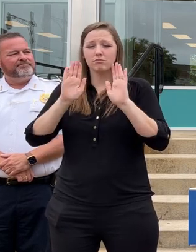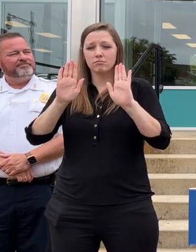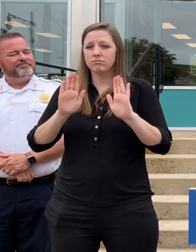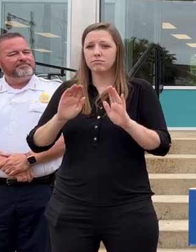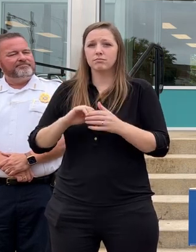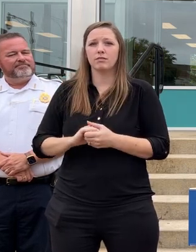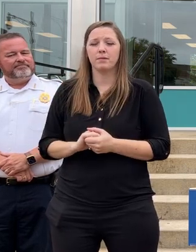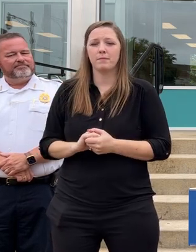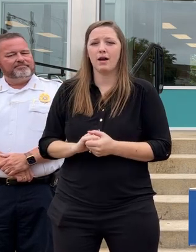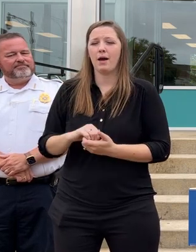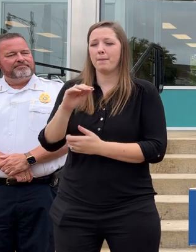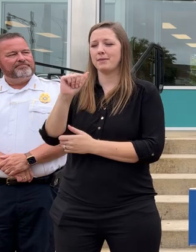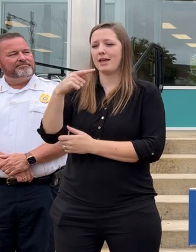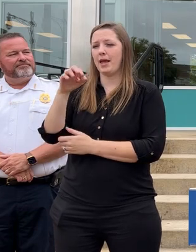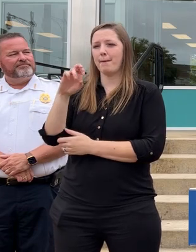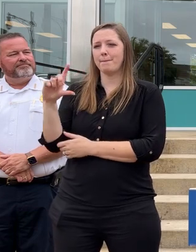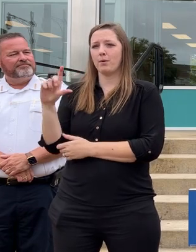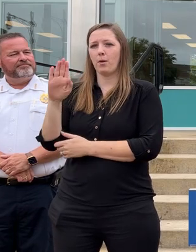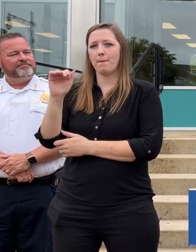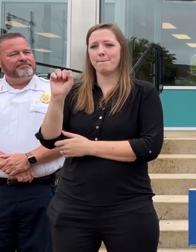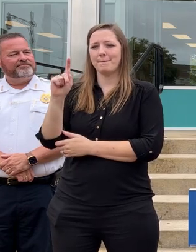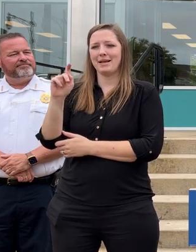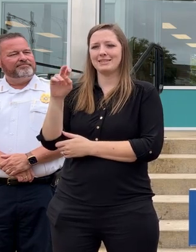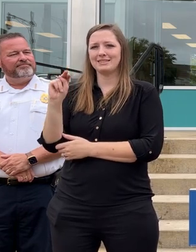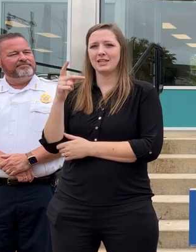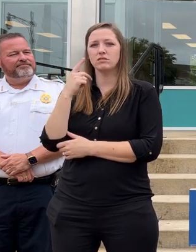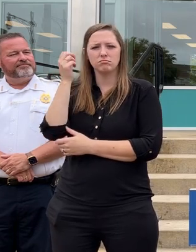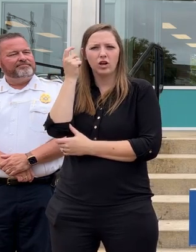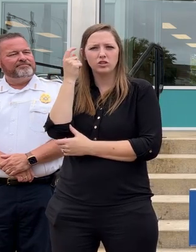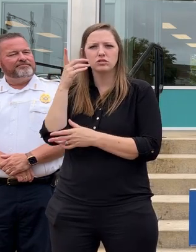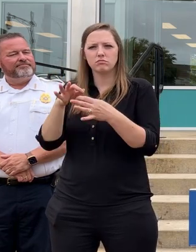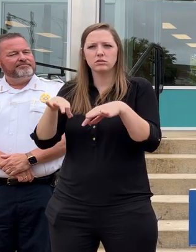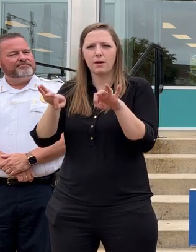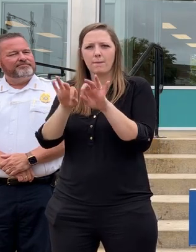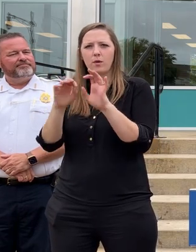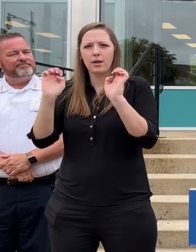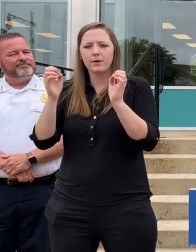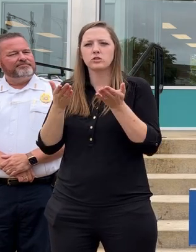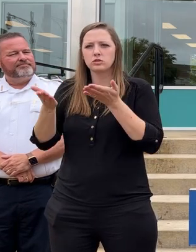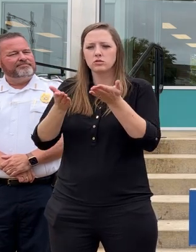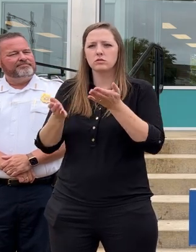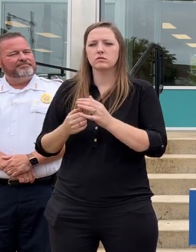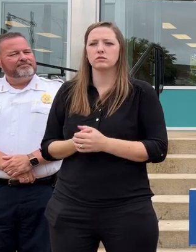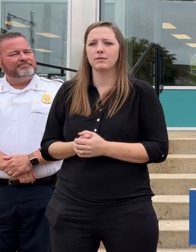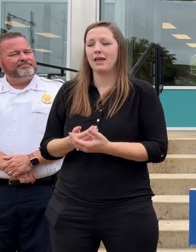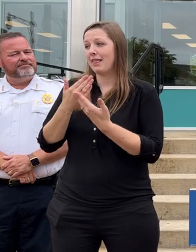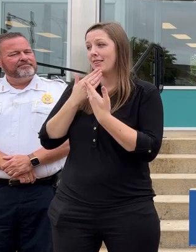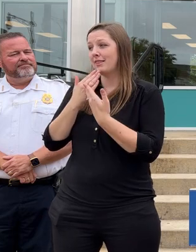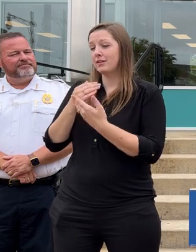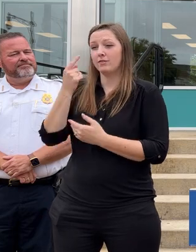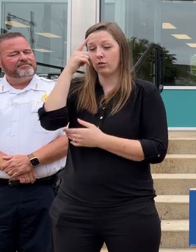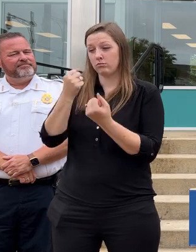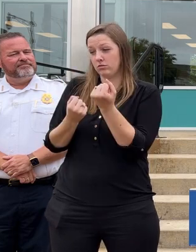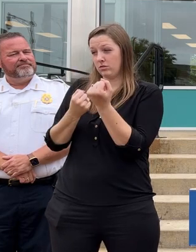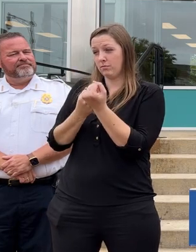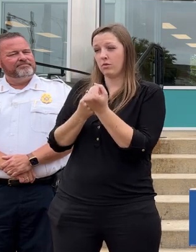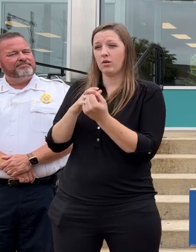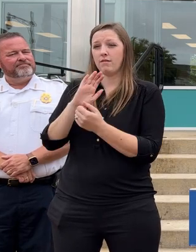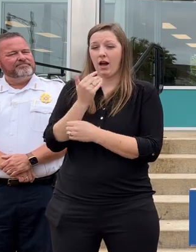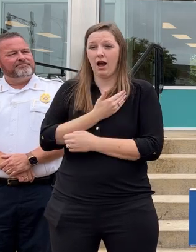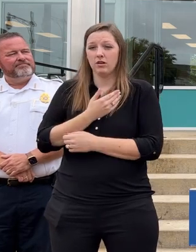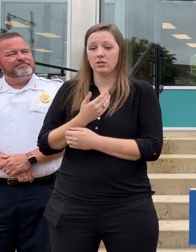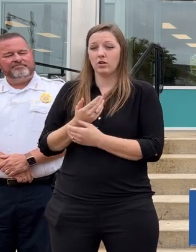County Legislature, April Baskin, who understands the importance of emergency service as well as being prepared. And I thank her for her support of our